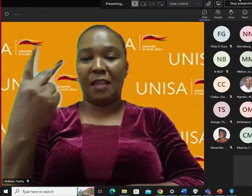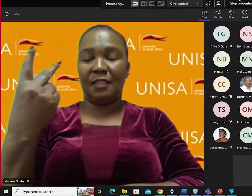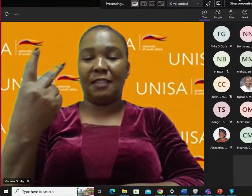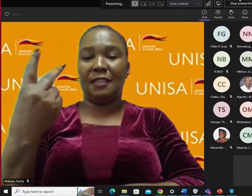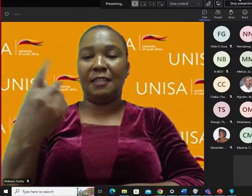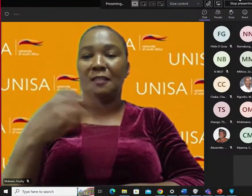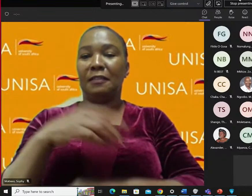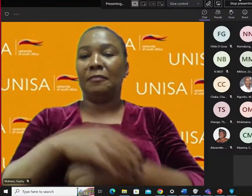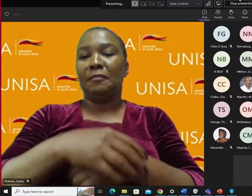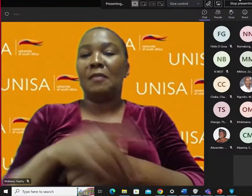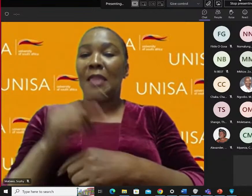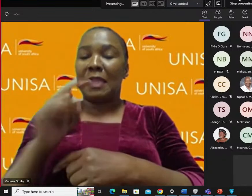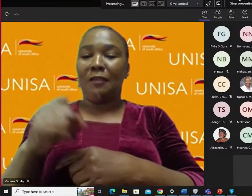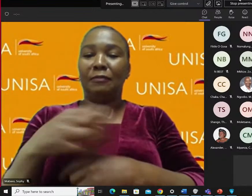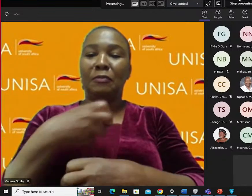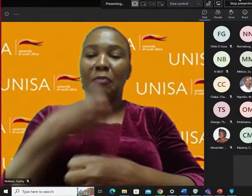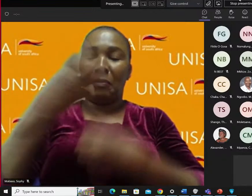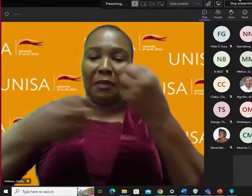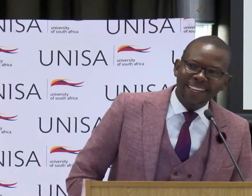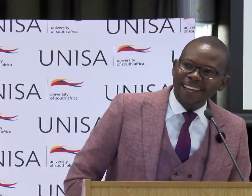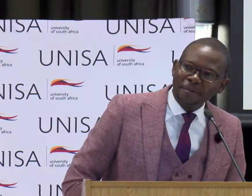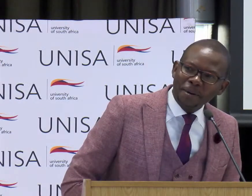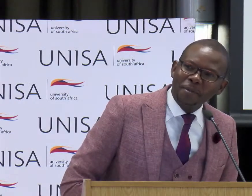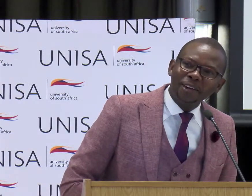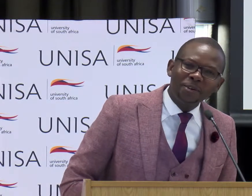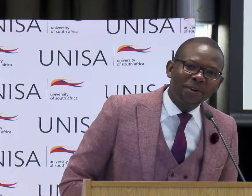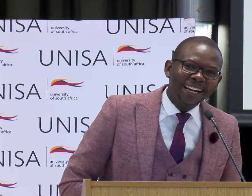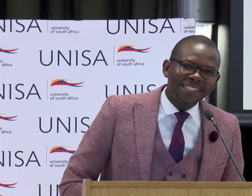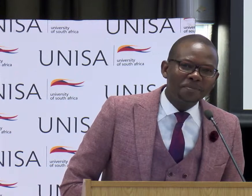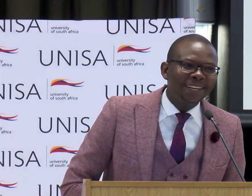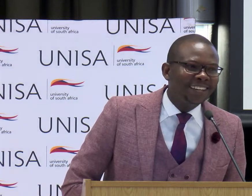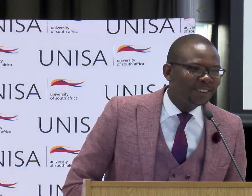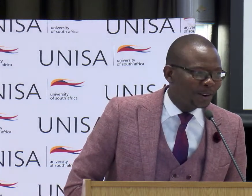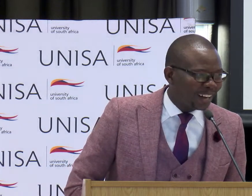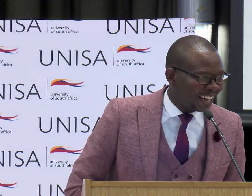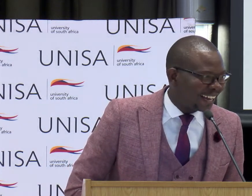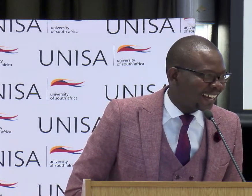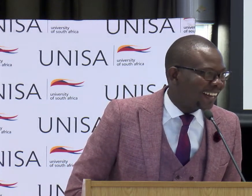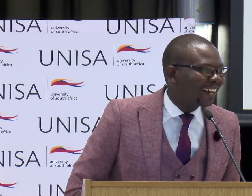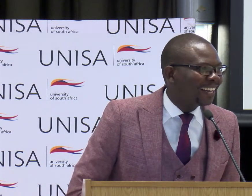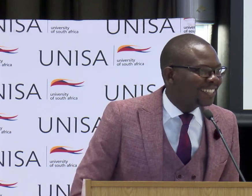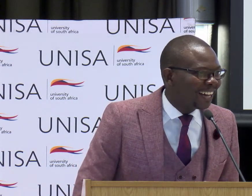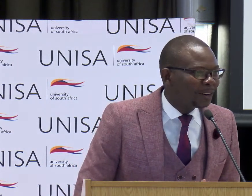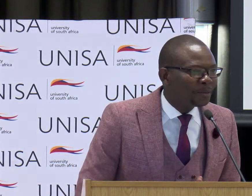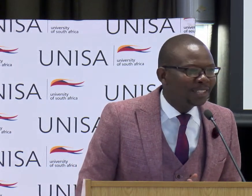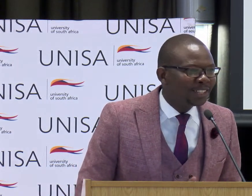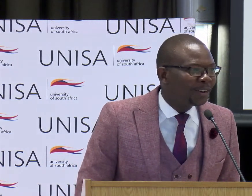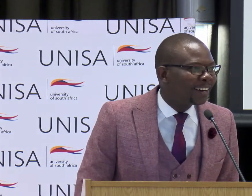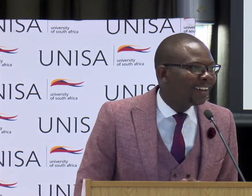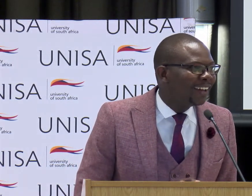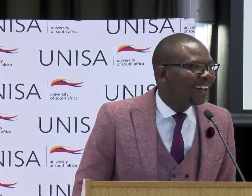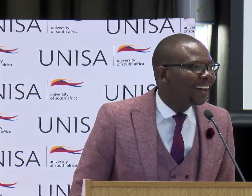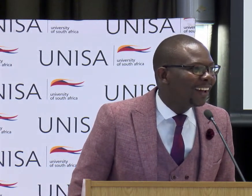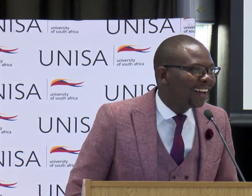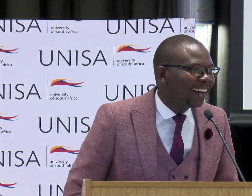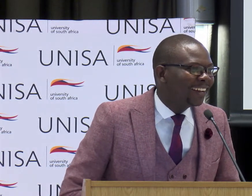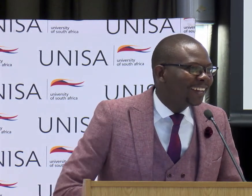la magosha sa ya par. Kitono fela ke mamu kinoro kasipedi kinoro kha ga nyano boncha